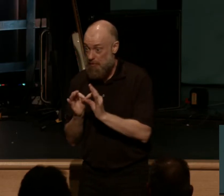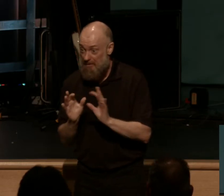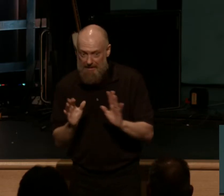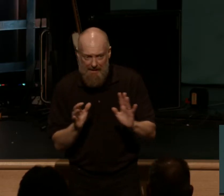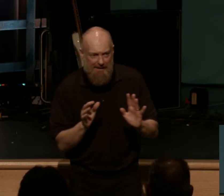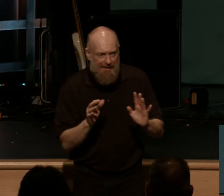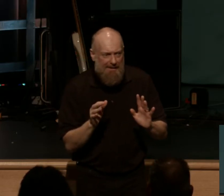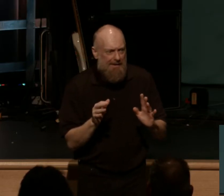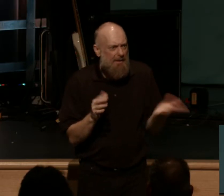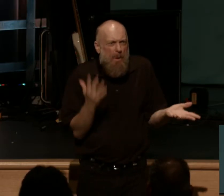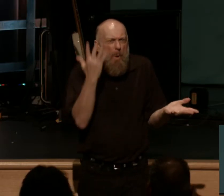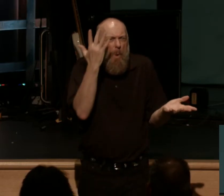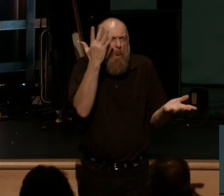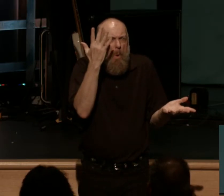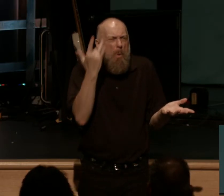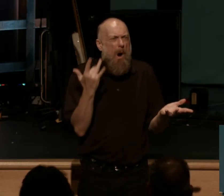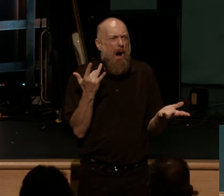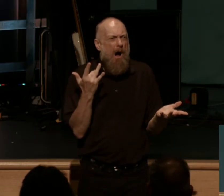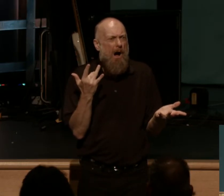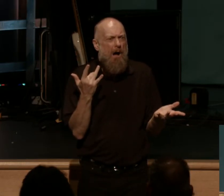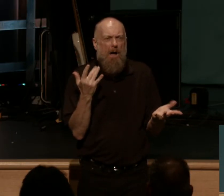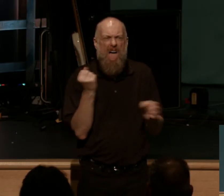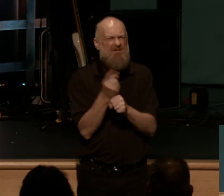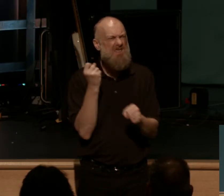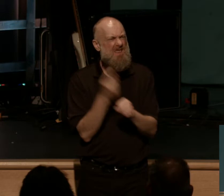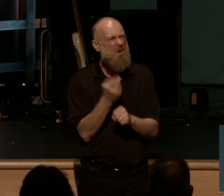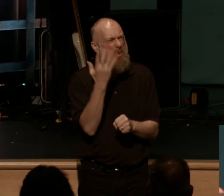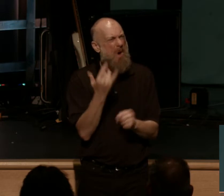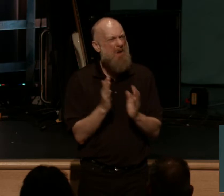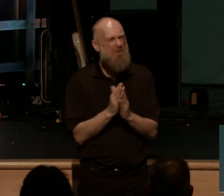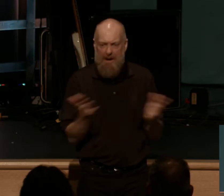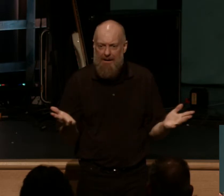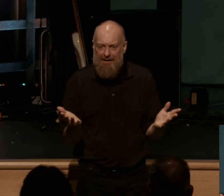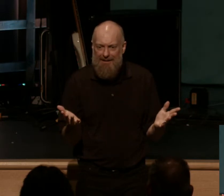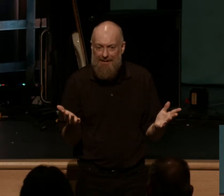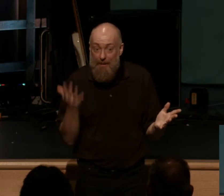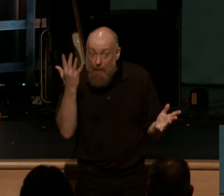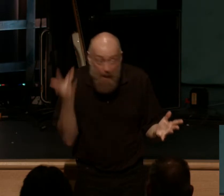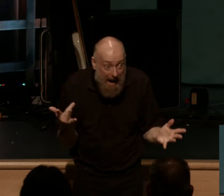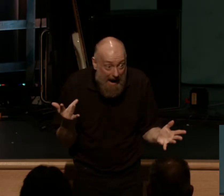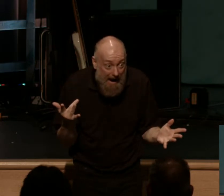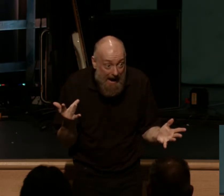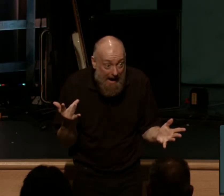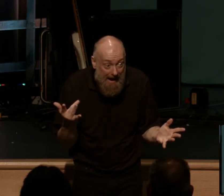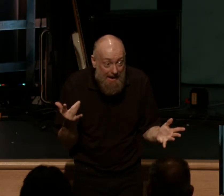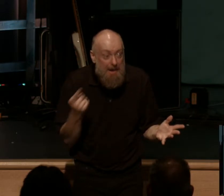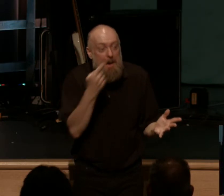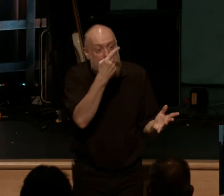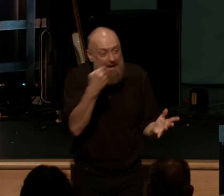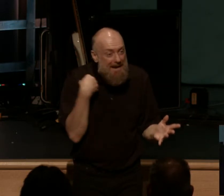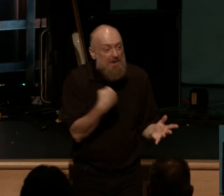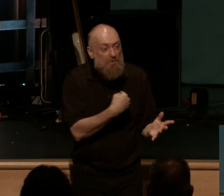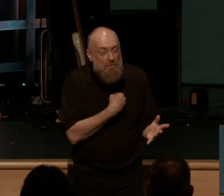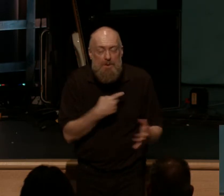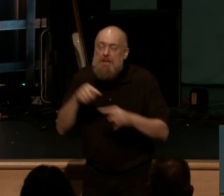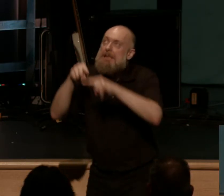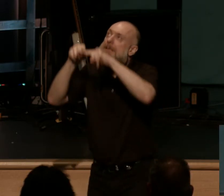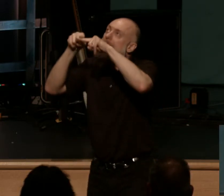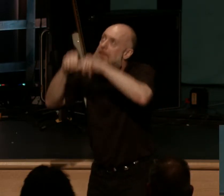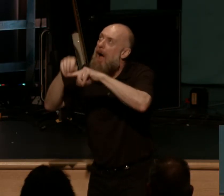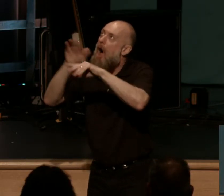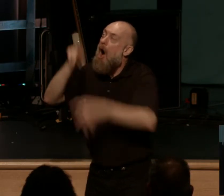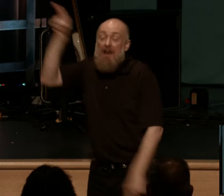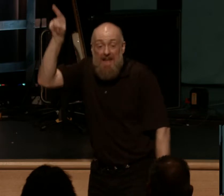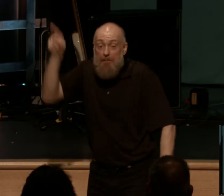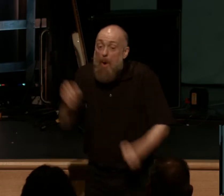prayer meeting. Again, why do we keep doing this year after year after year? This is why. It's the devotion to the dependence,